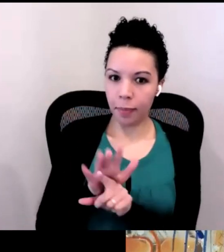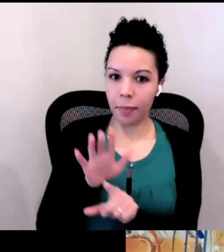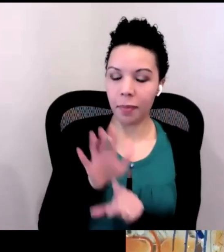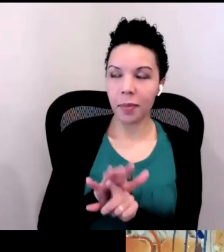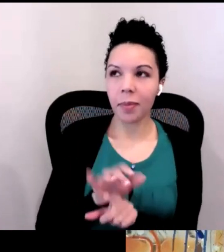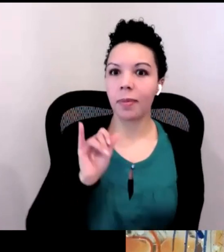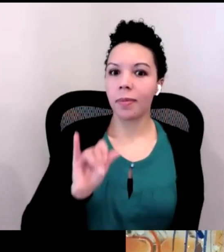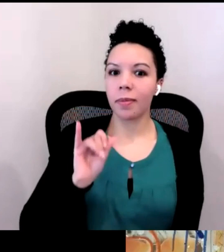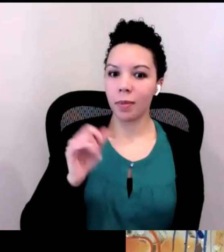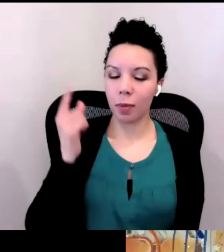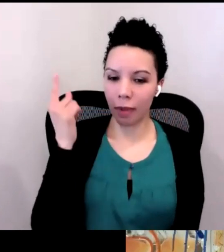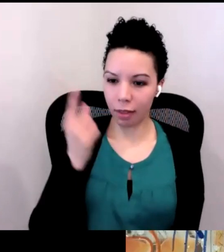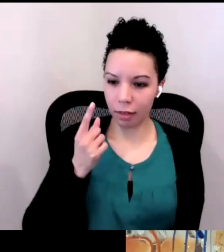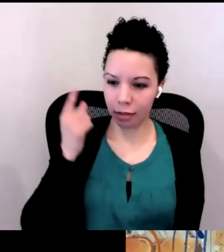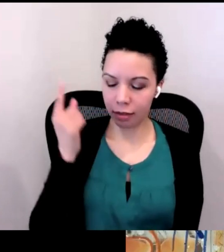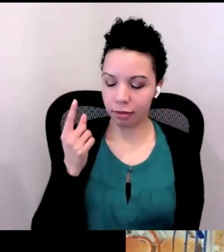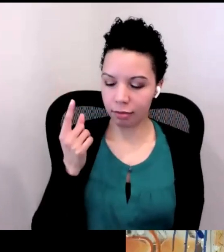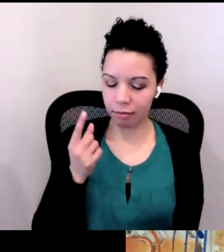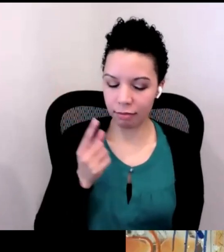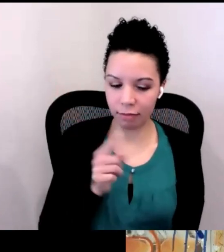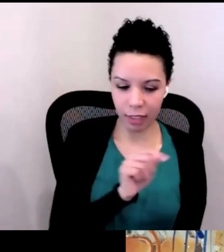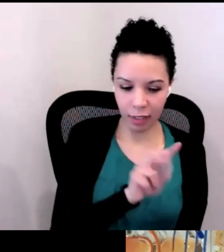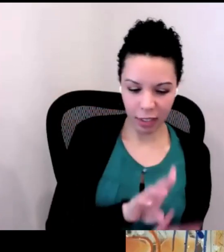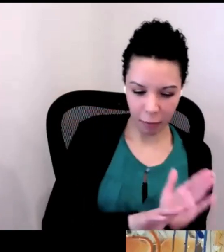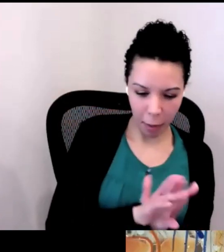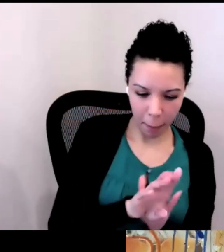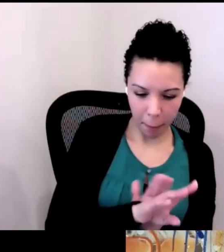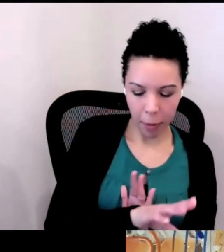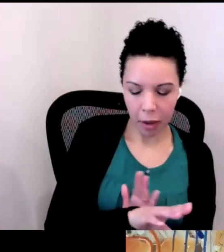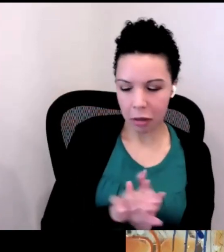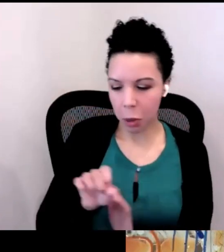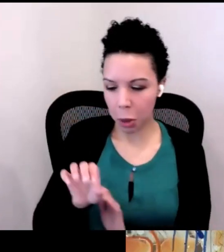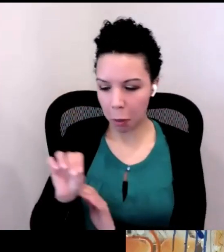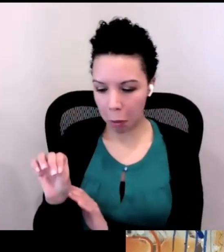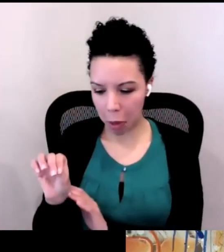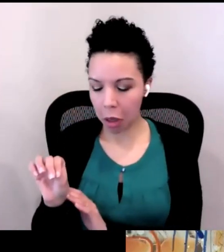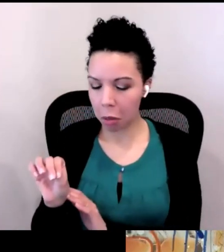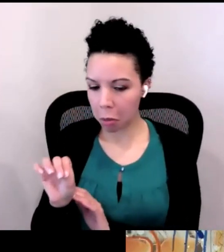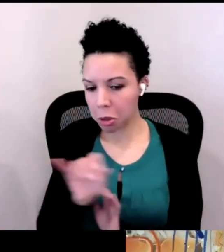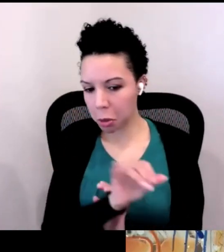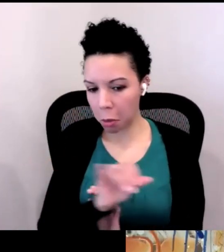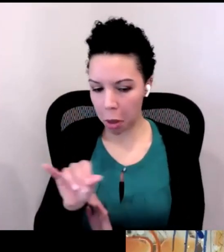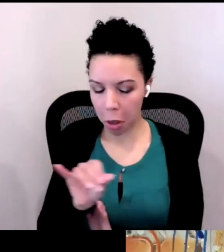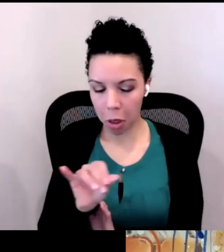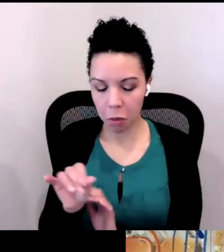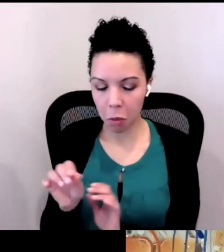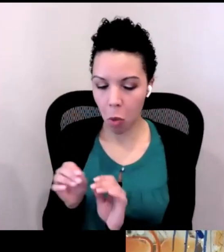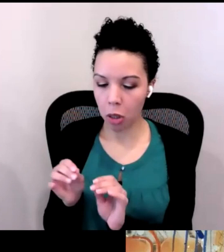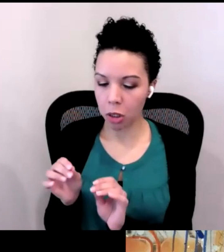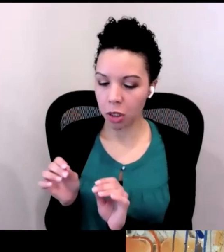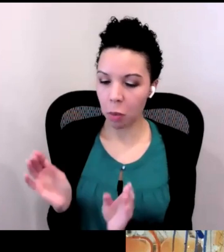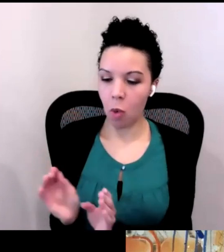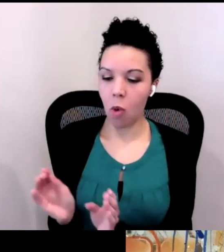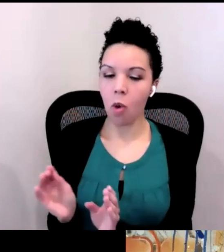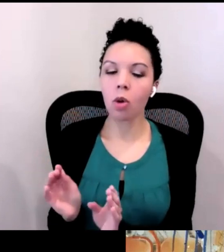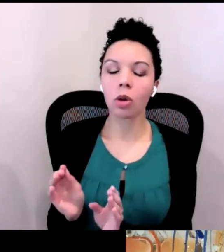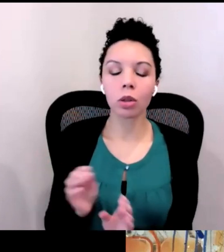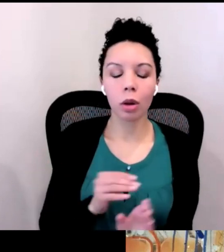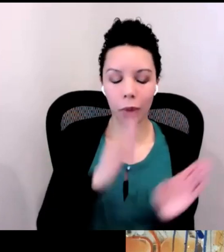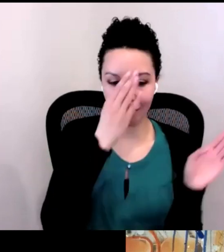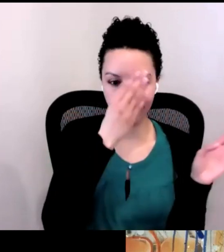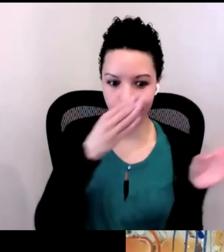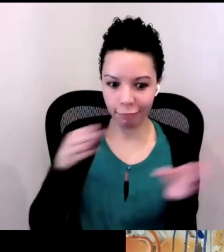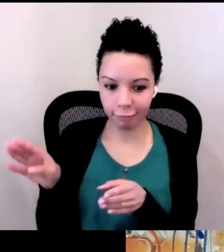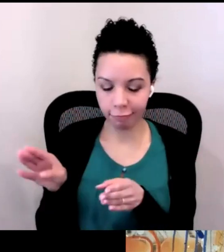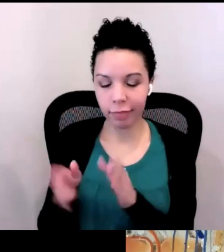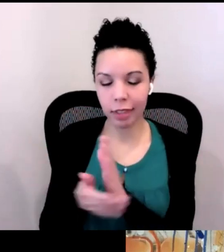media was really the same thing as TV development, just bite size. So I pivoted all of my skills to help two startups